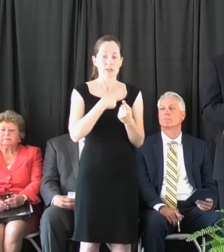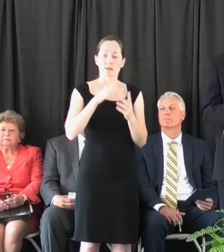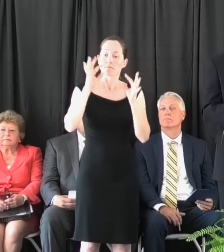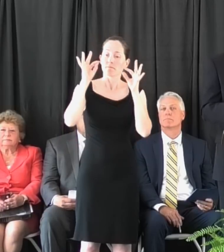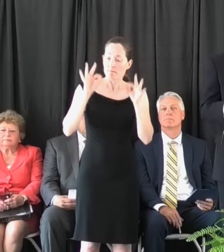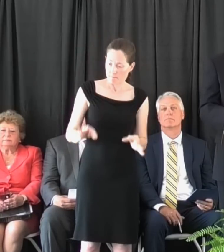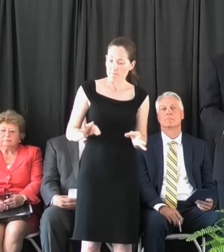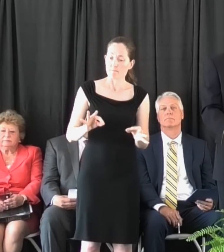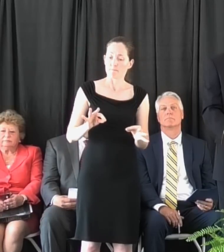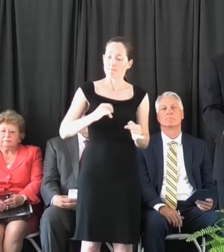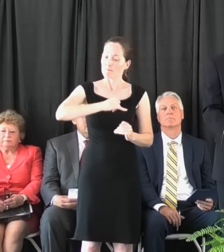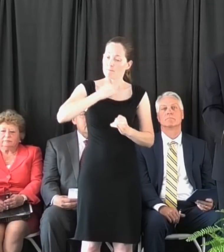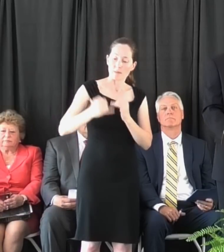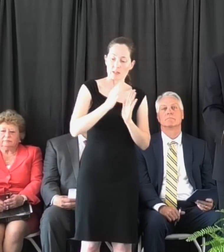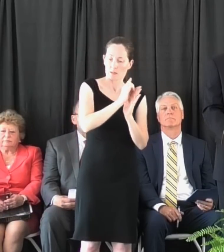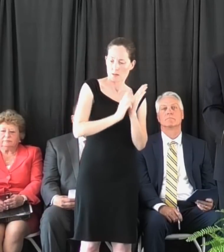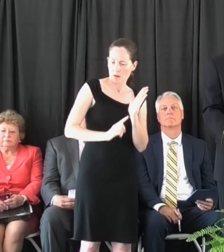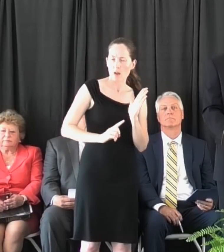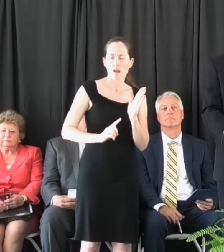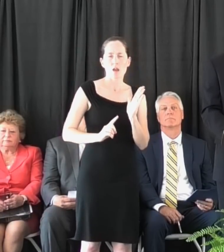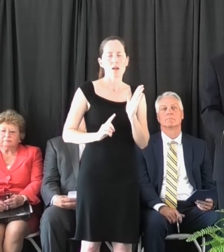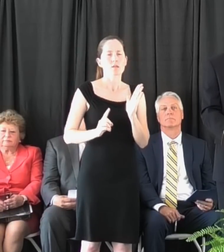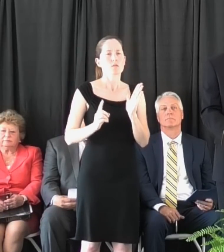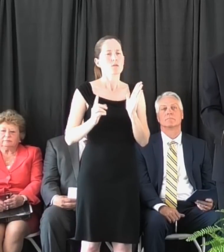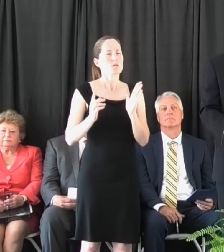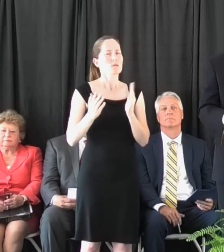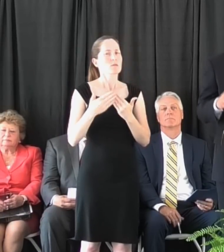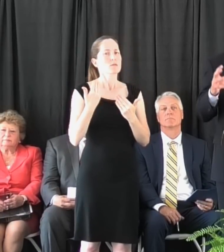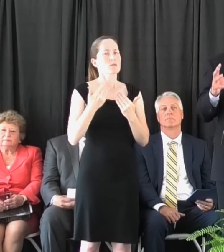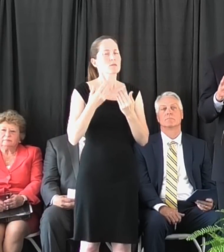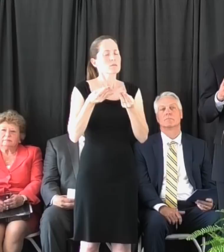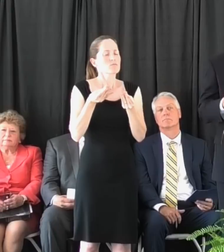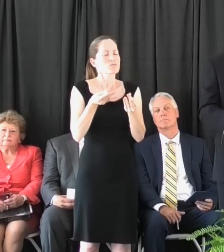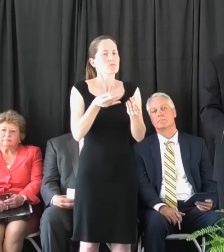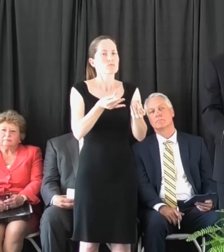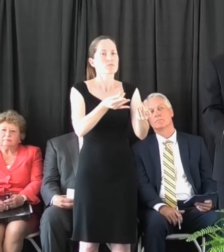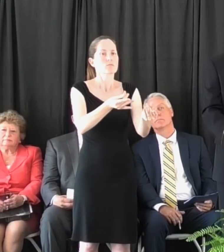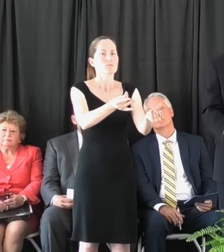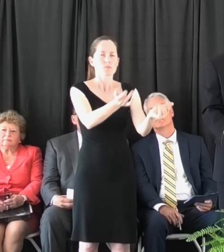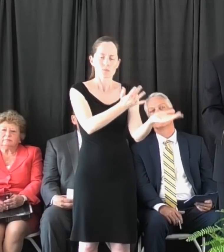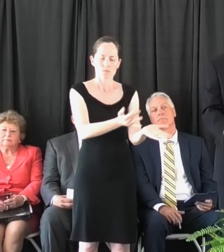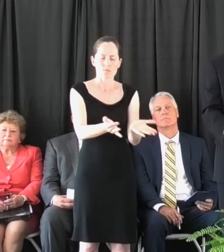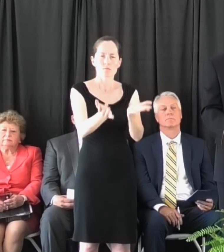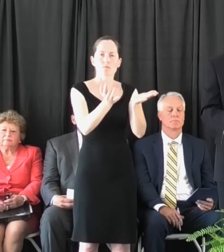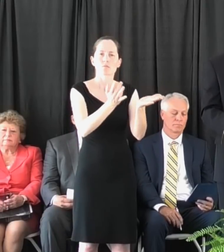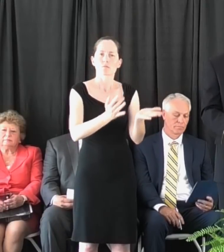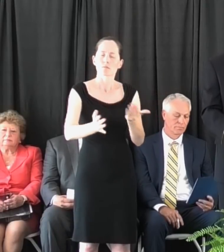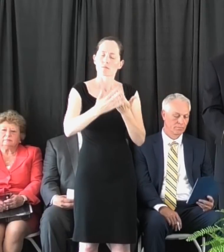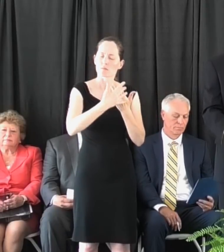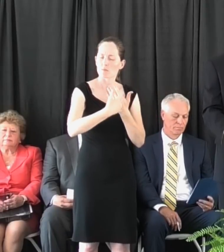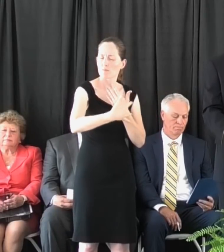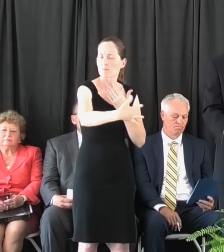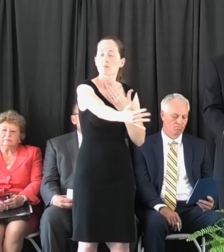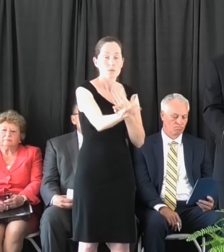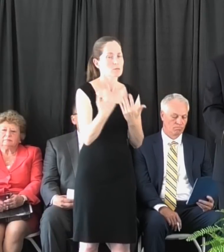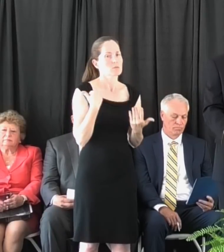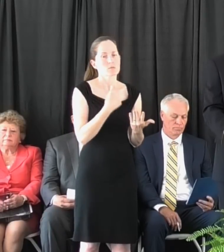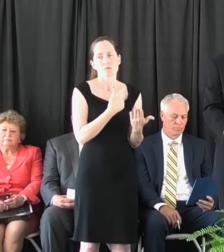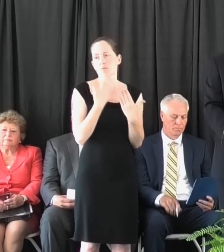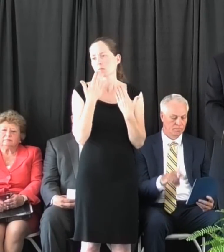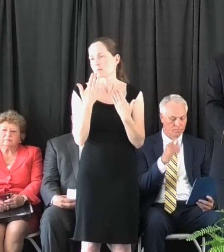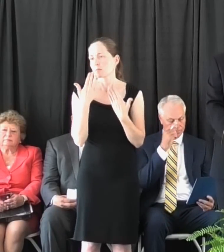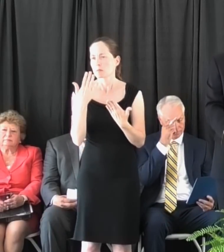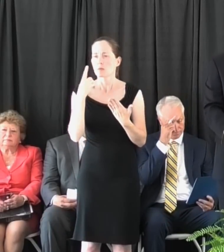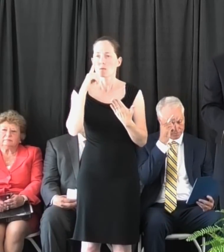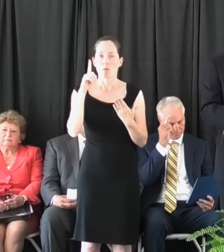into the construction, we have a very, very seamless entity and plan that goes forward. So we're very thankful for